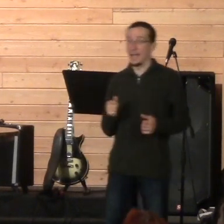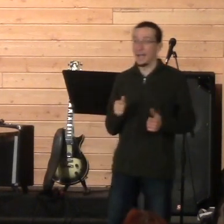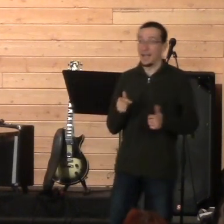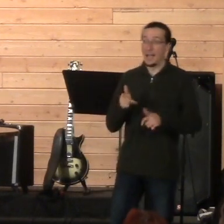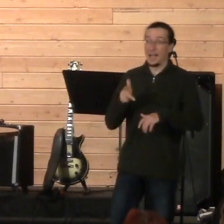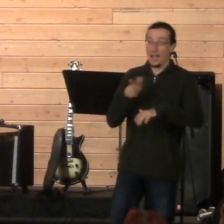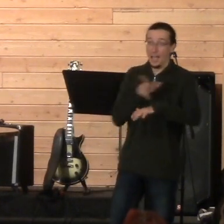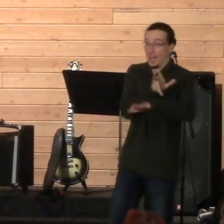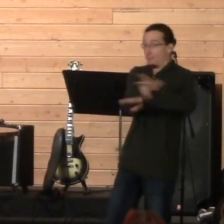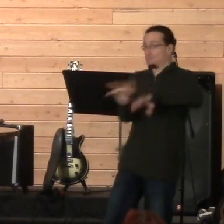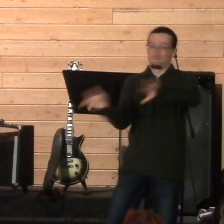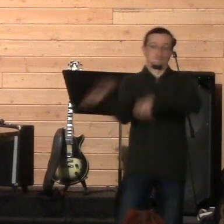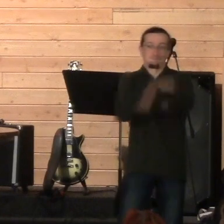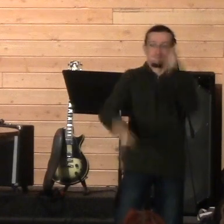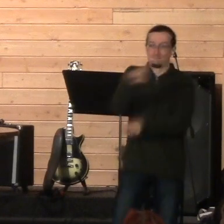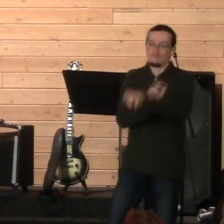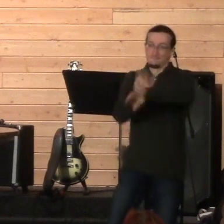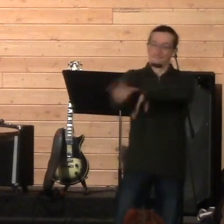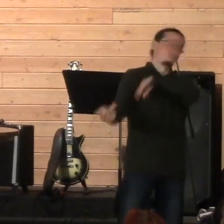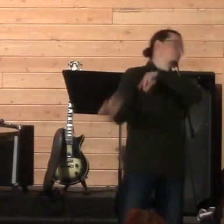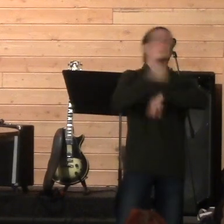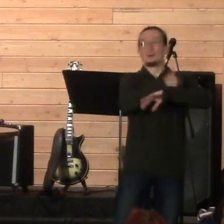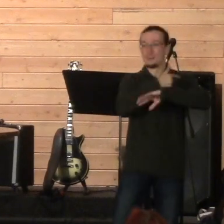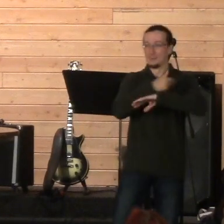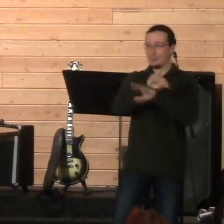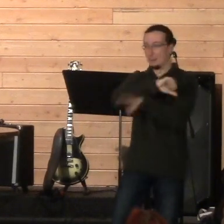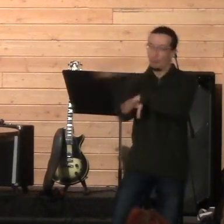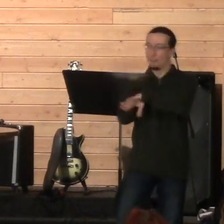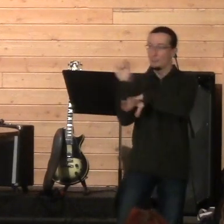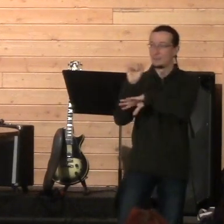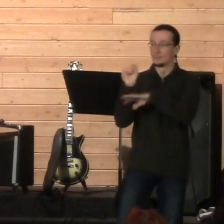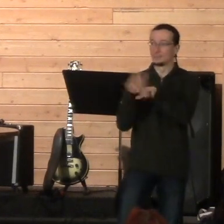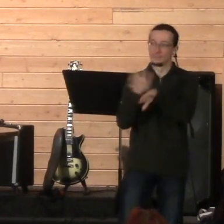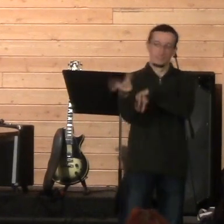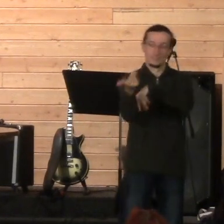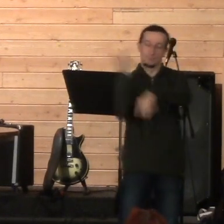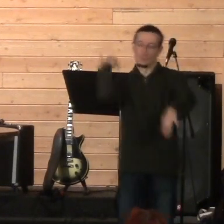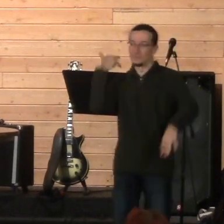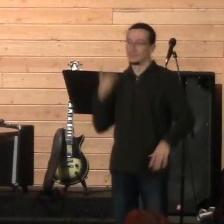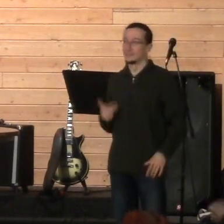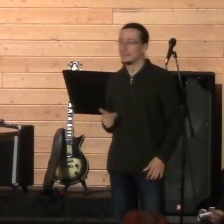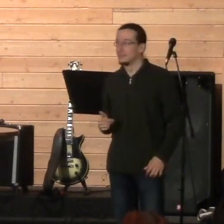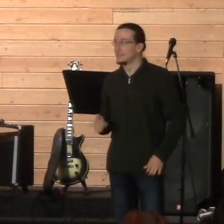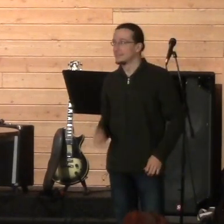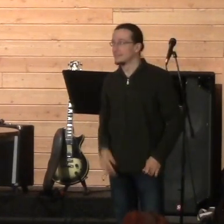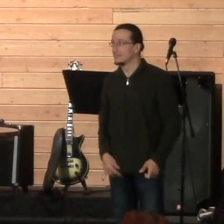Man, I flipped that vehicle around so fast, we got whiplash, man.